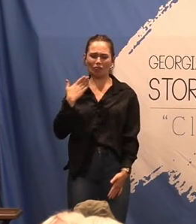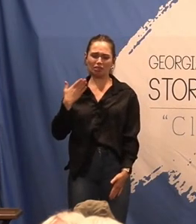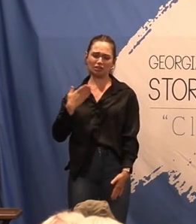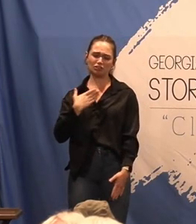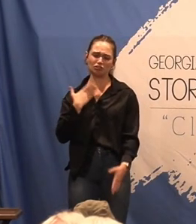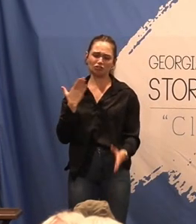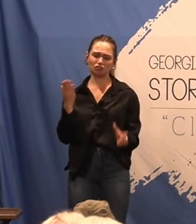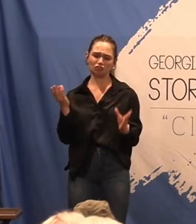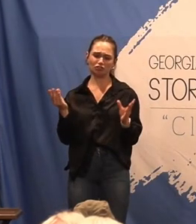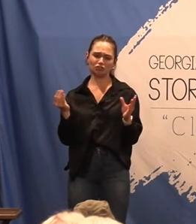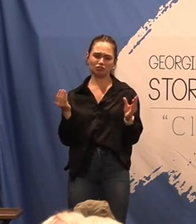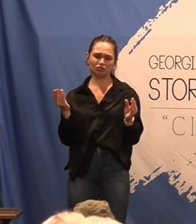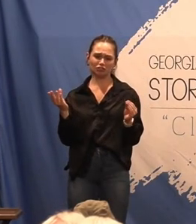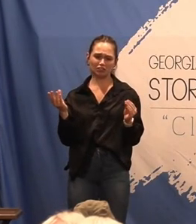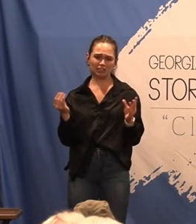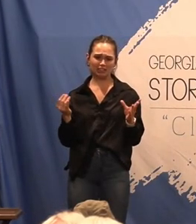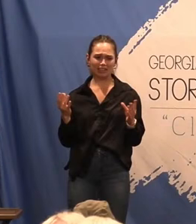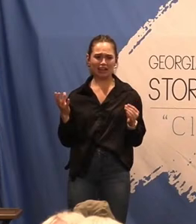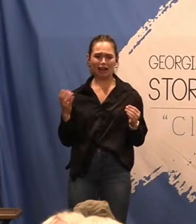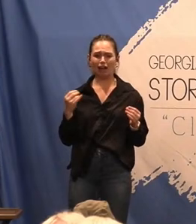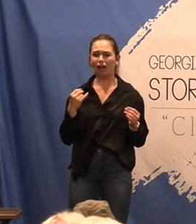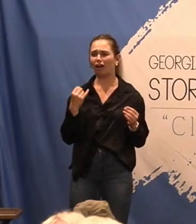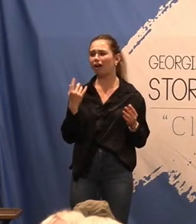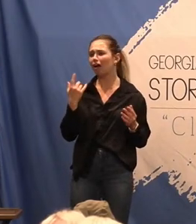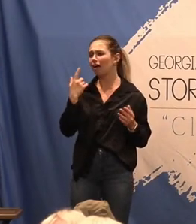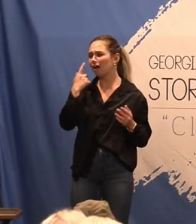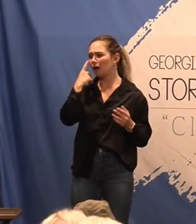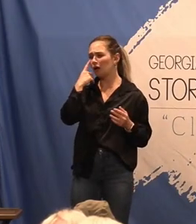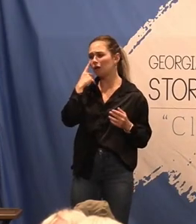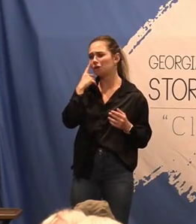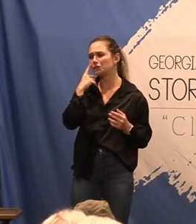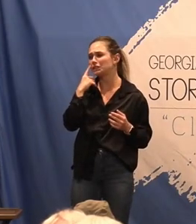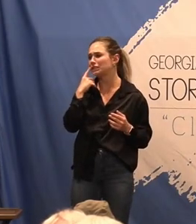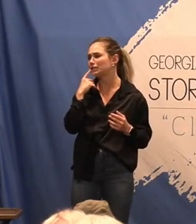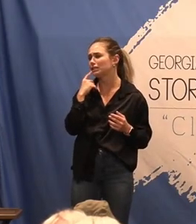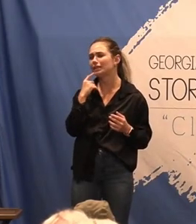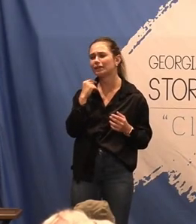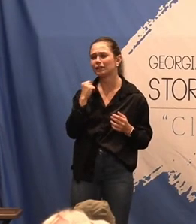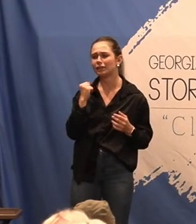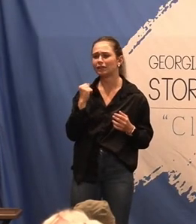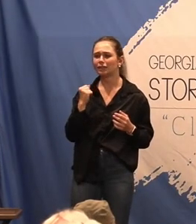crabs. Oh, shed a tear.